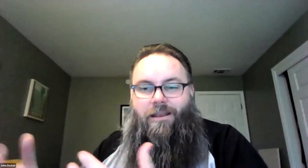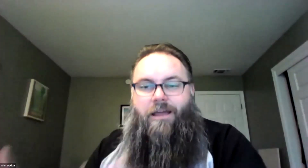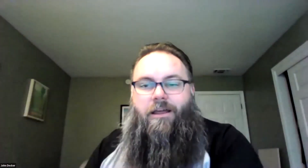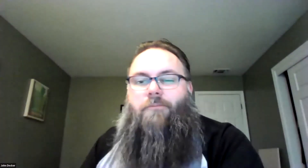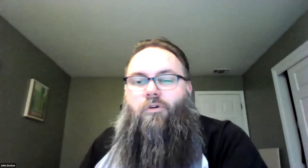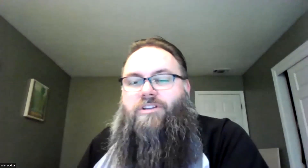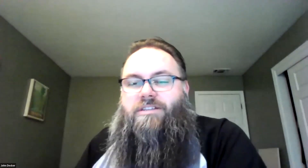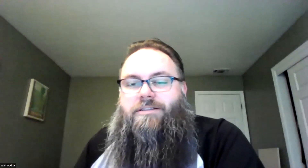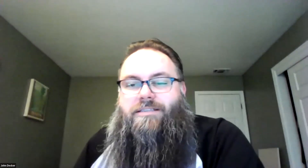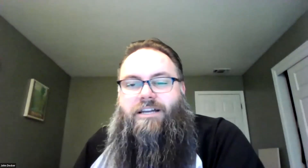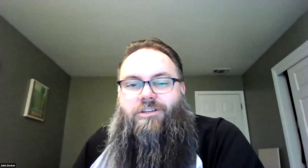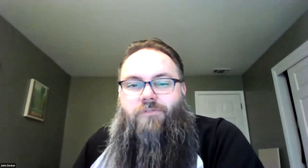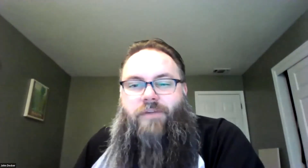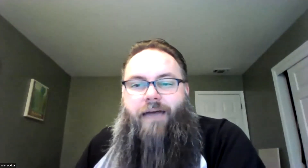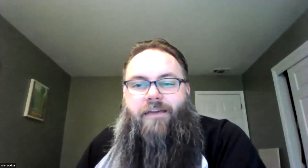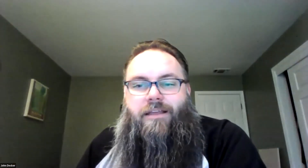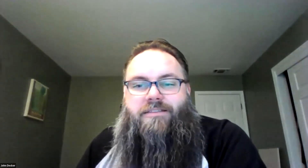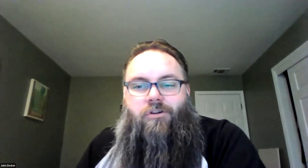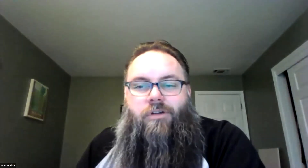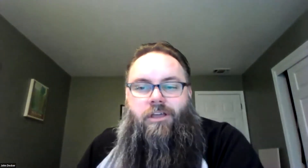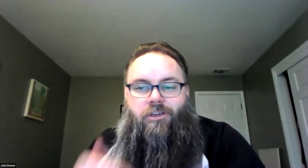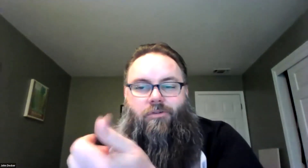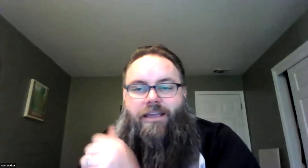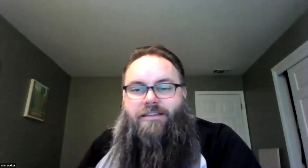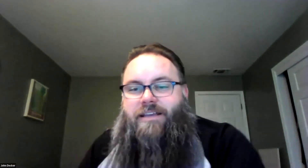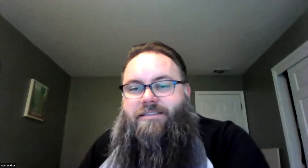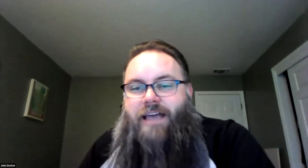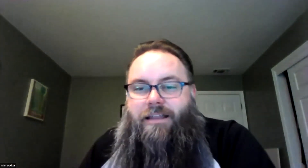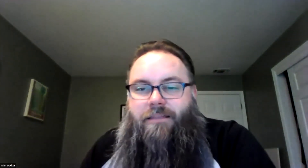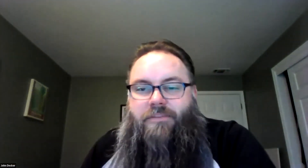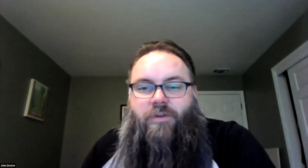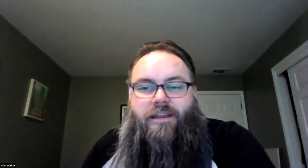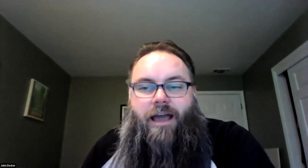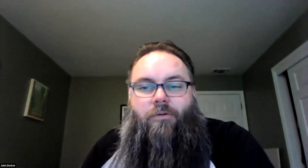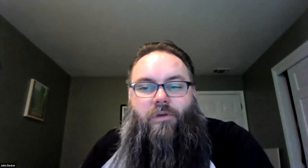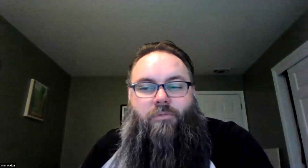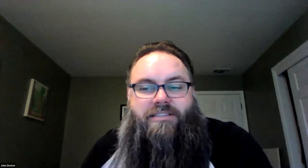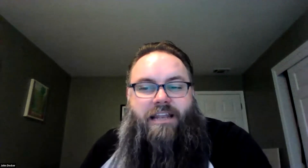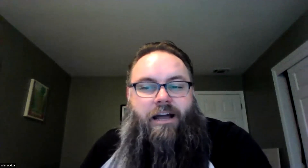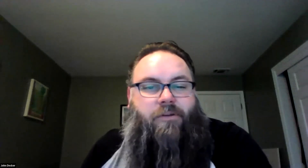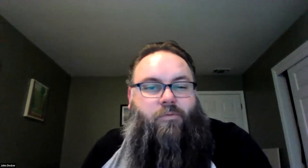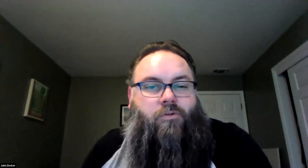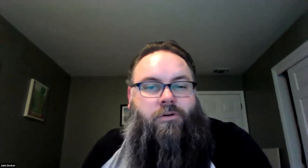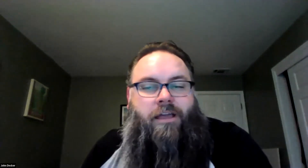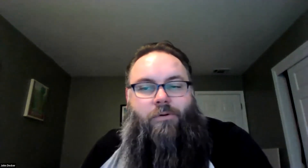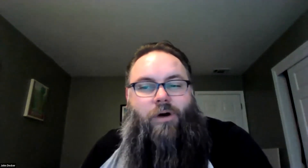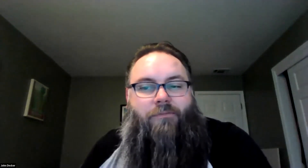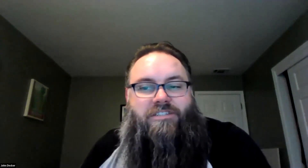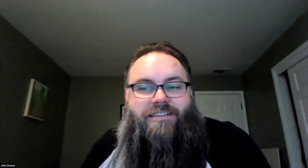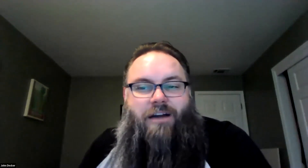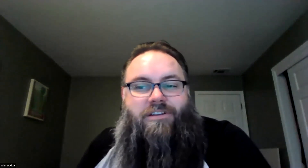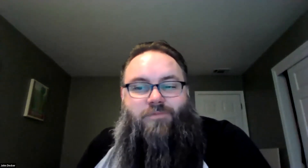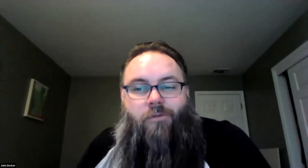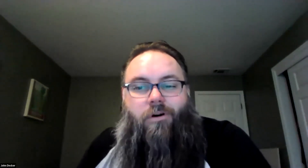useful and a more rich discussion when we have it. And so you and I can discuss that. And then between now and when we set it up, and we will we